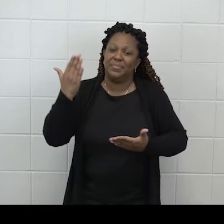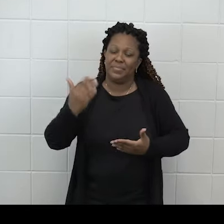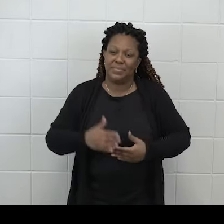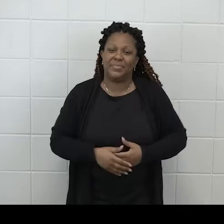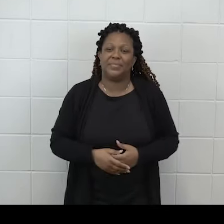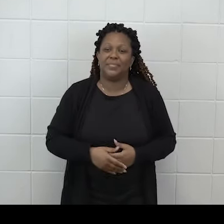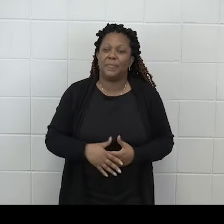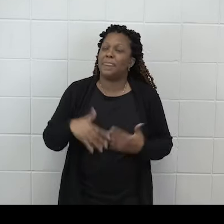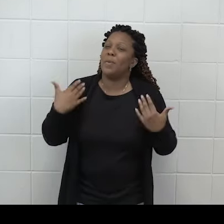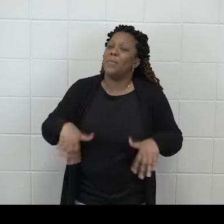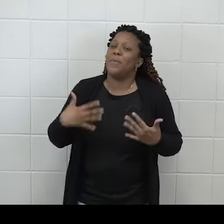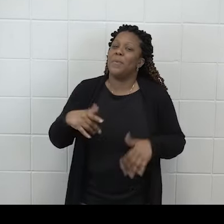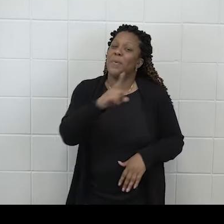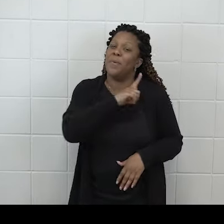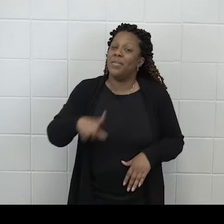Lord, I'm